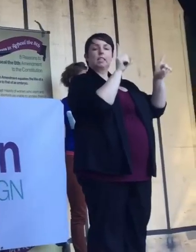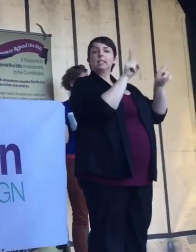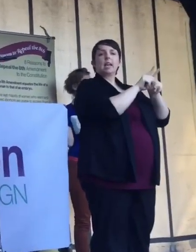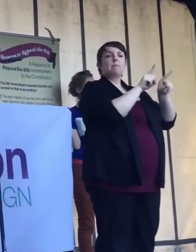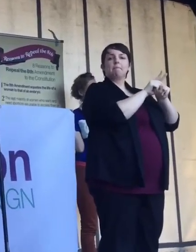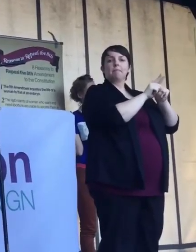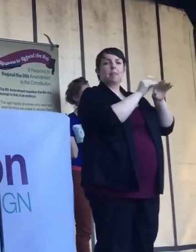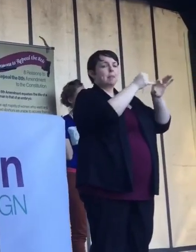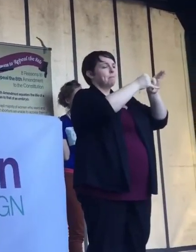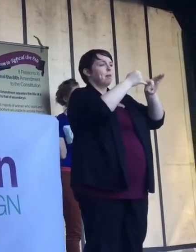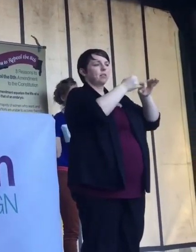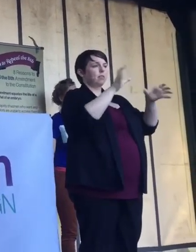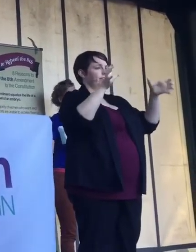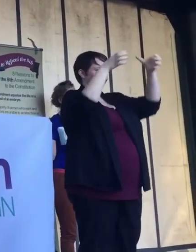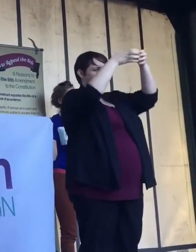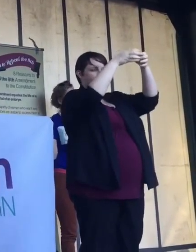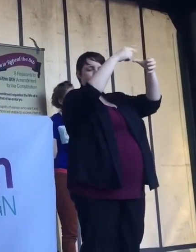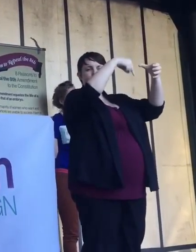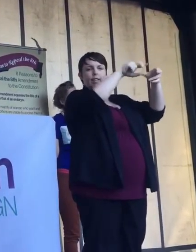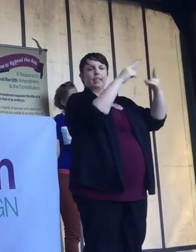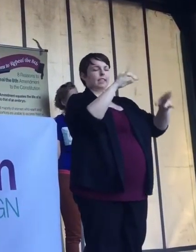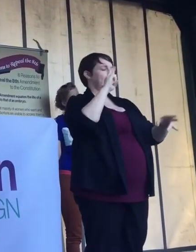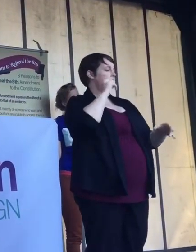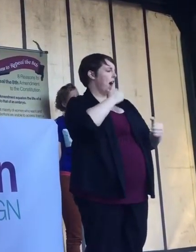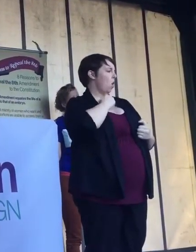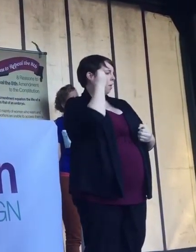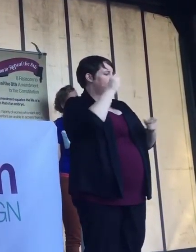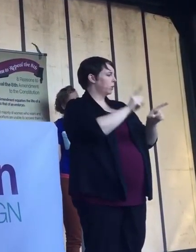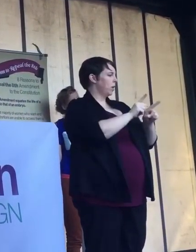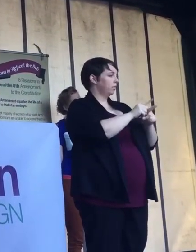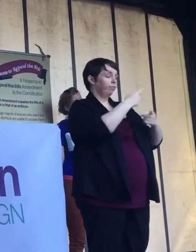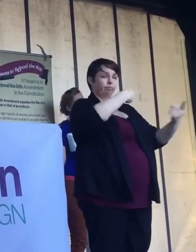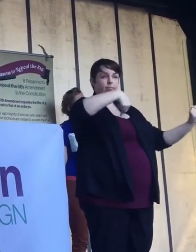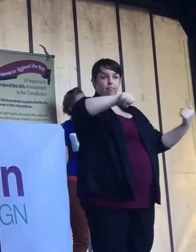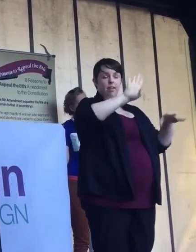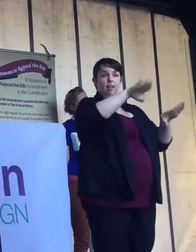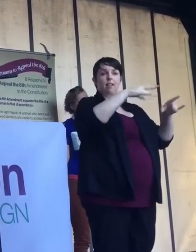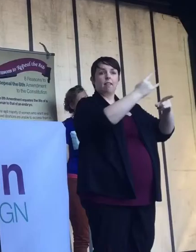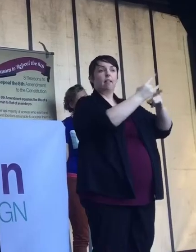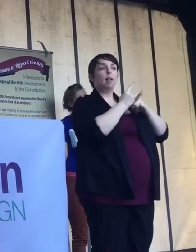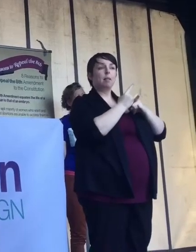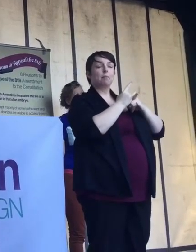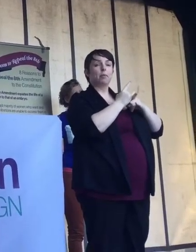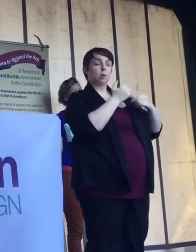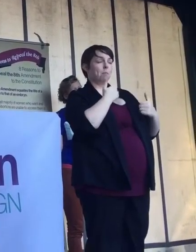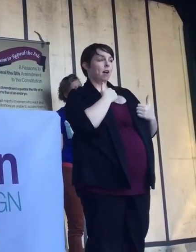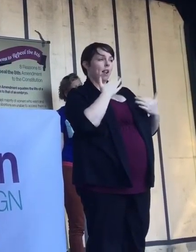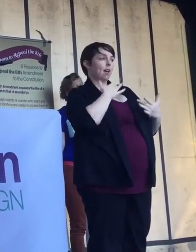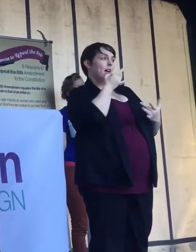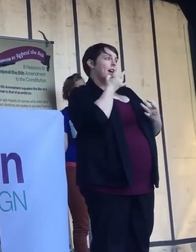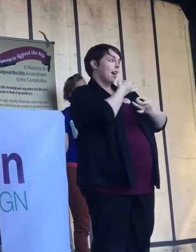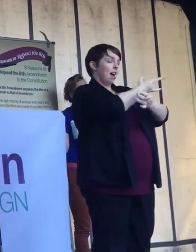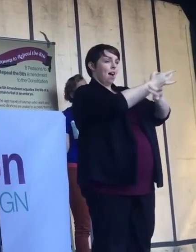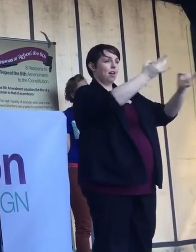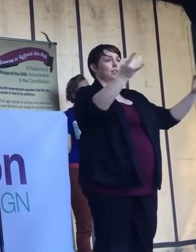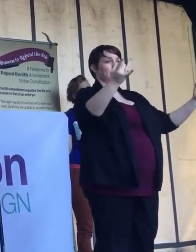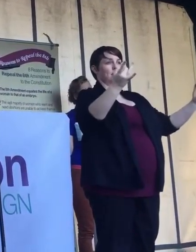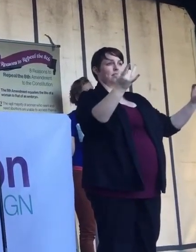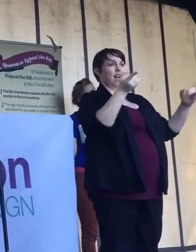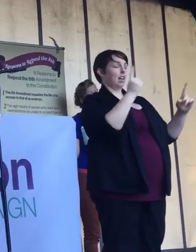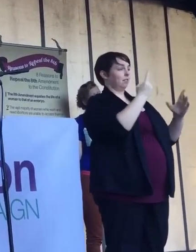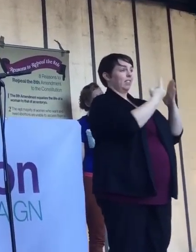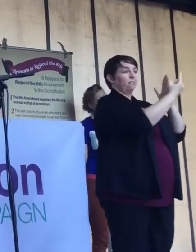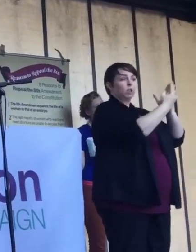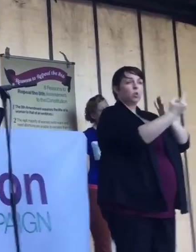the medical establishment. And this is where you can help. So what we would ask you to do as individuals and